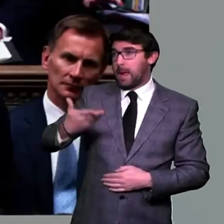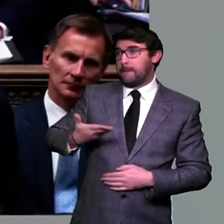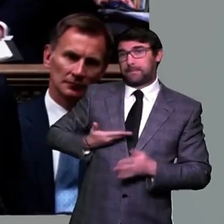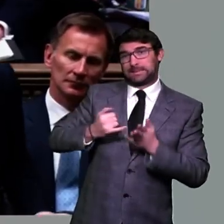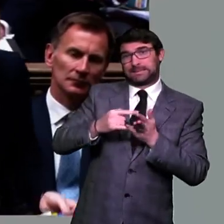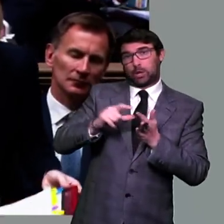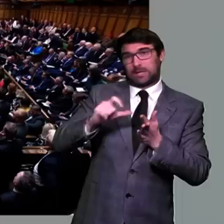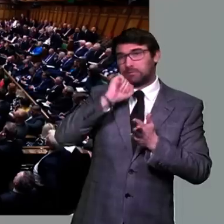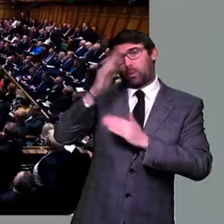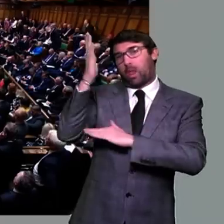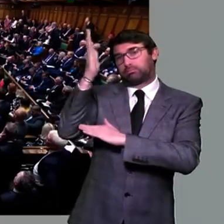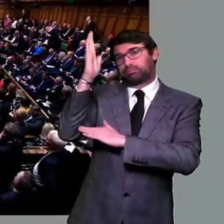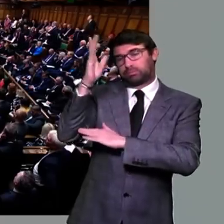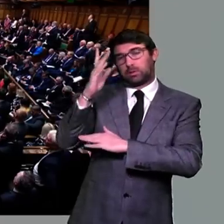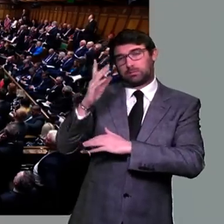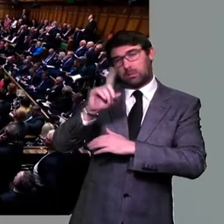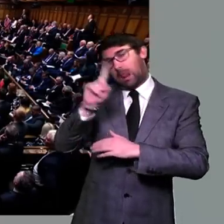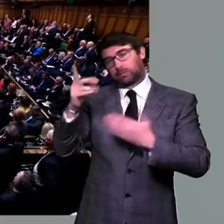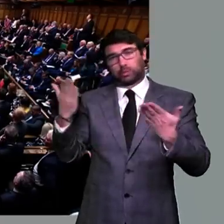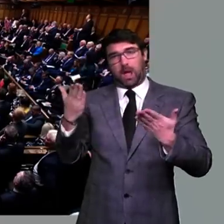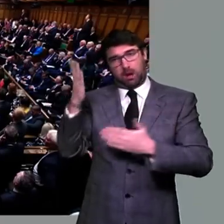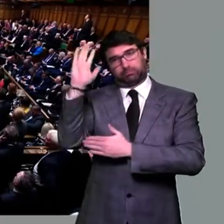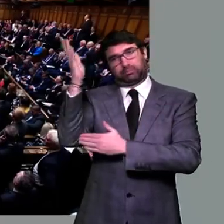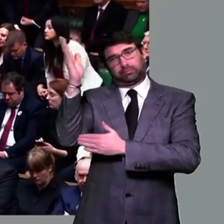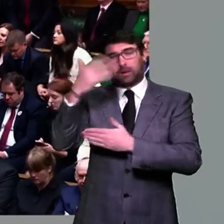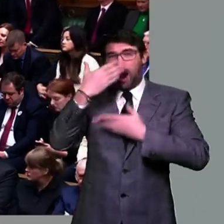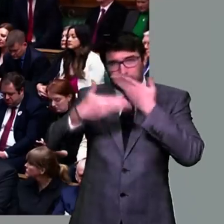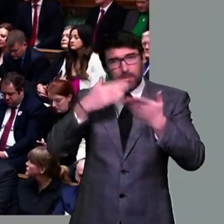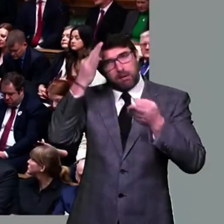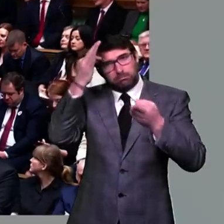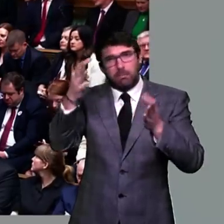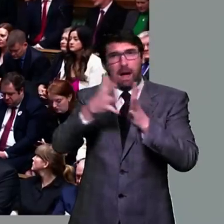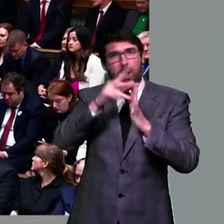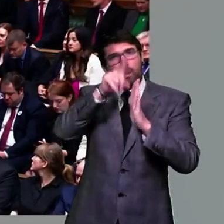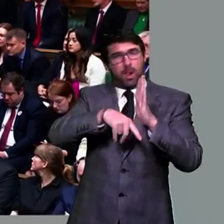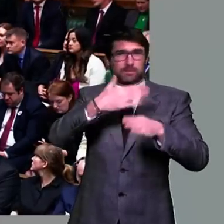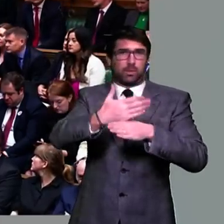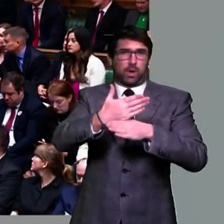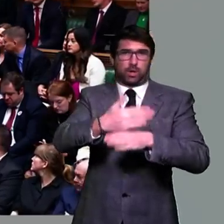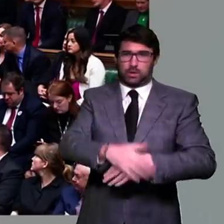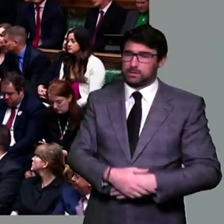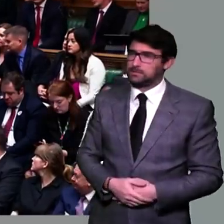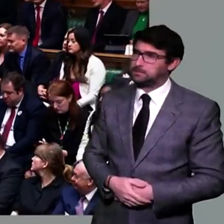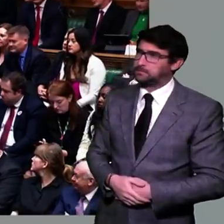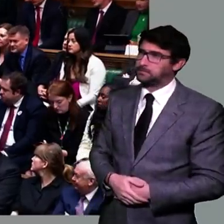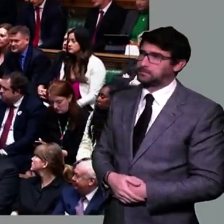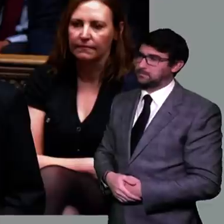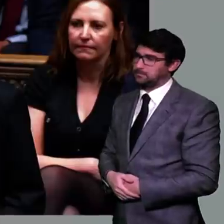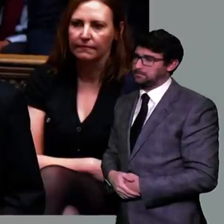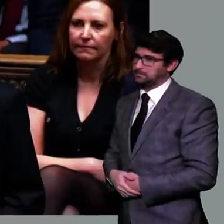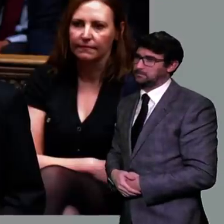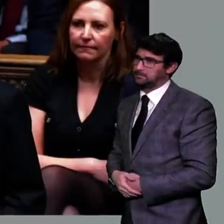later today. Kate Osborne. Thank you, Mr. Speaker. Privatisation does not work. It doesn't work